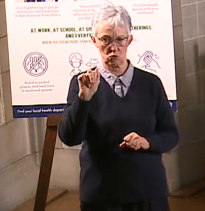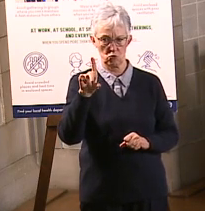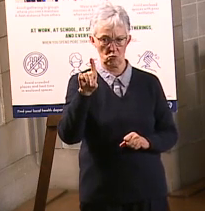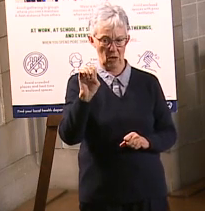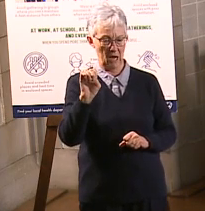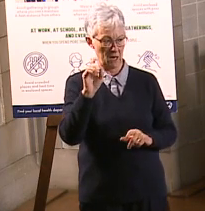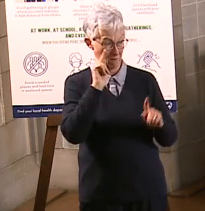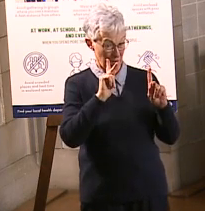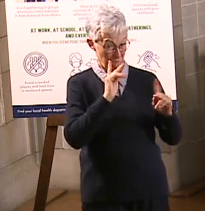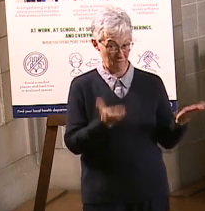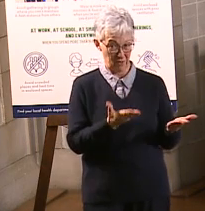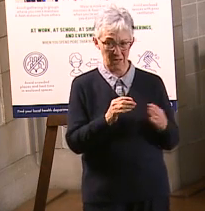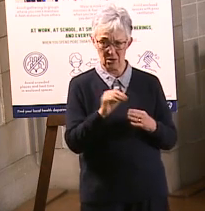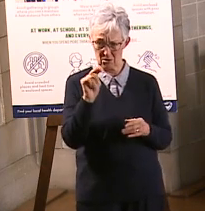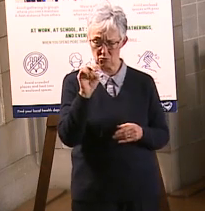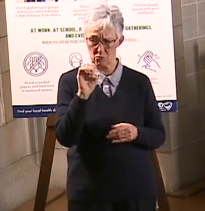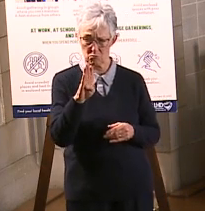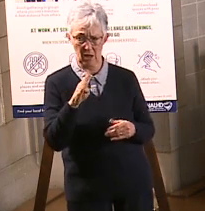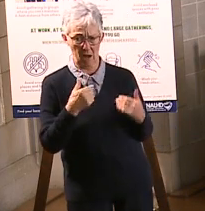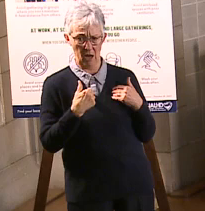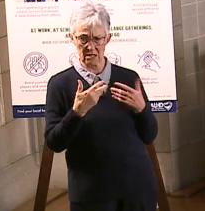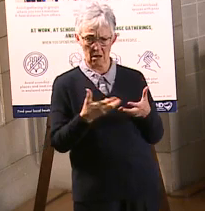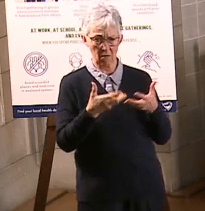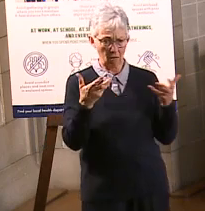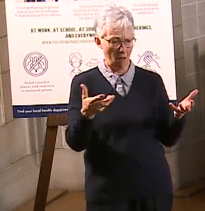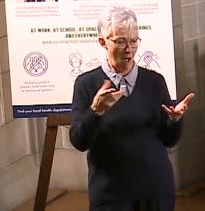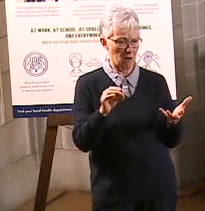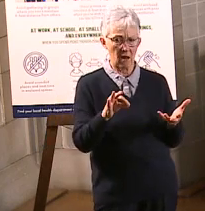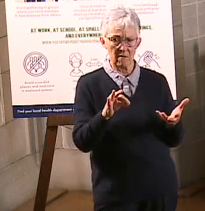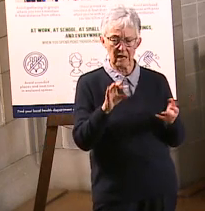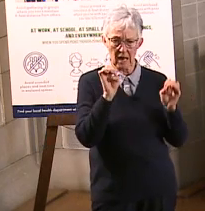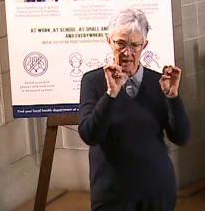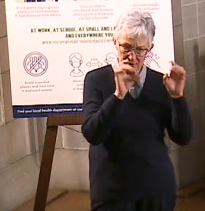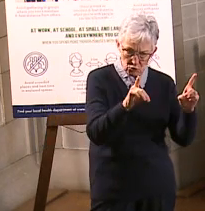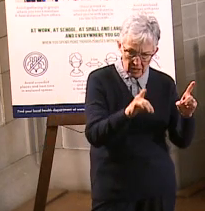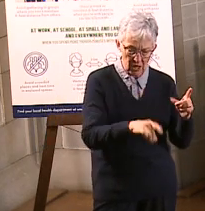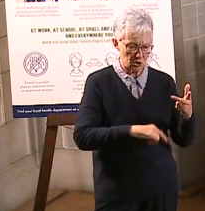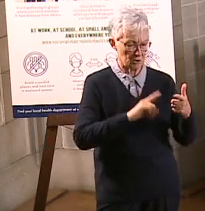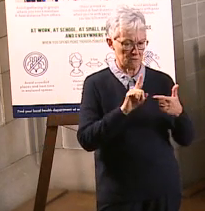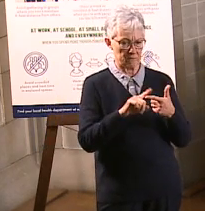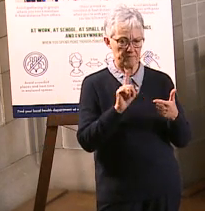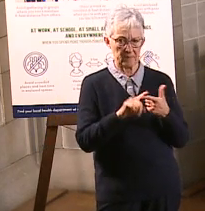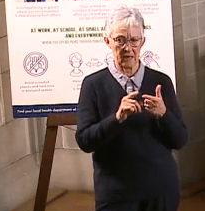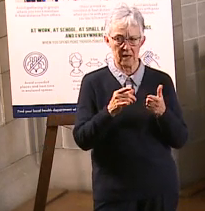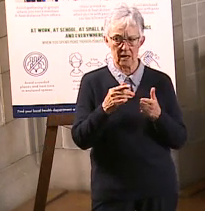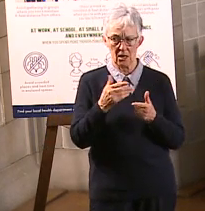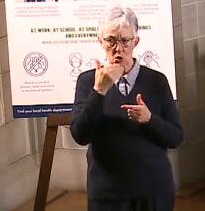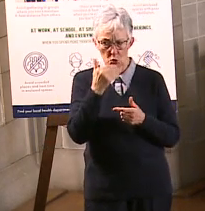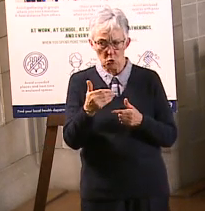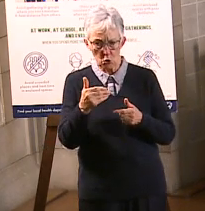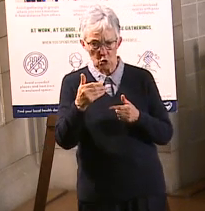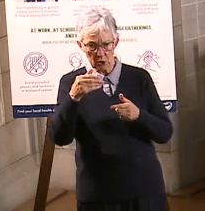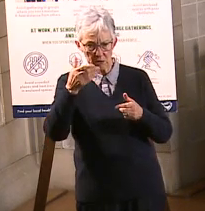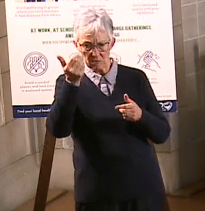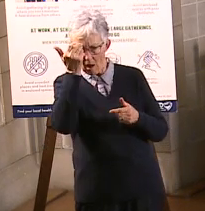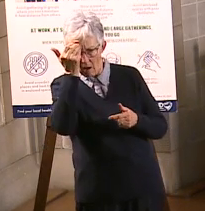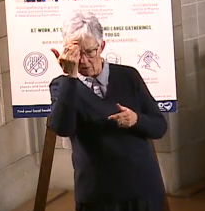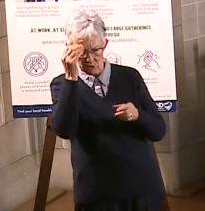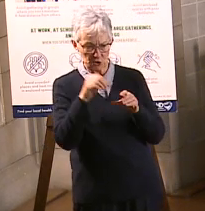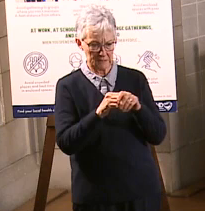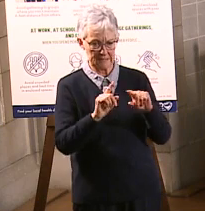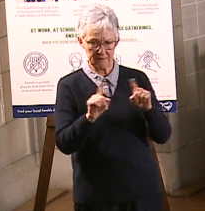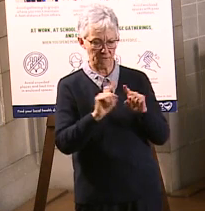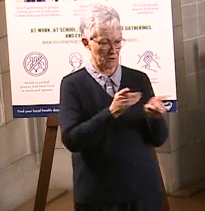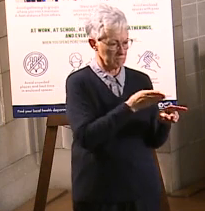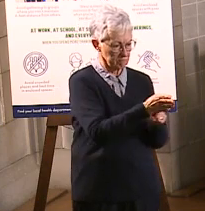customer oriented, they're loyal, and they help companies succeed. And we look forward to helping you continue to succeed here in Nebraska and all across the